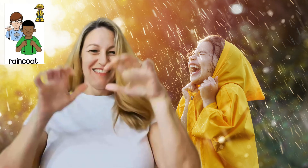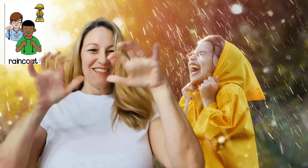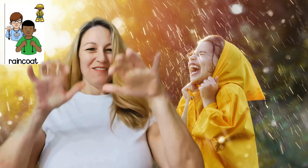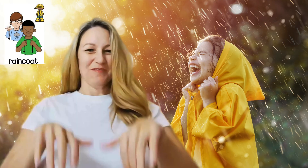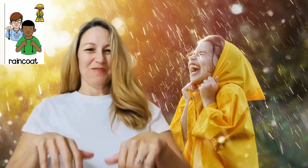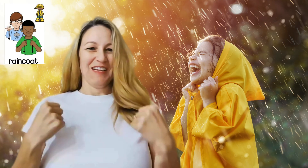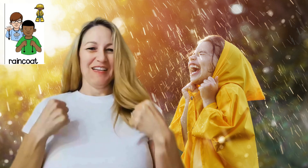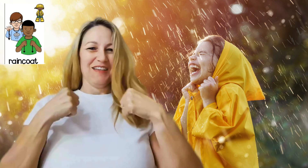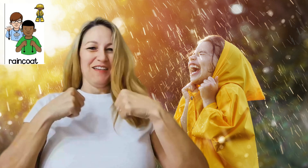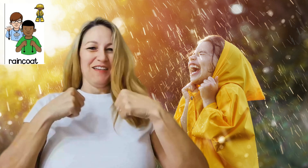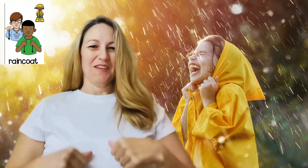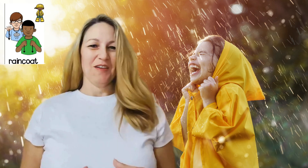Raincoat.